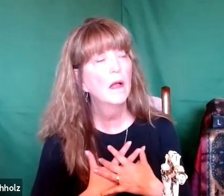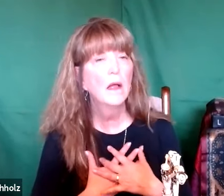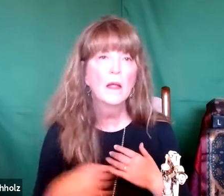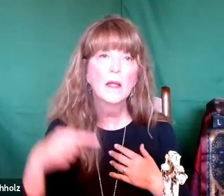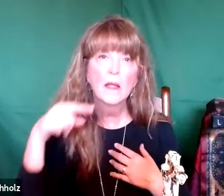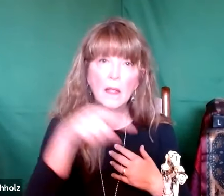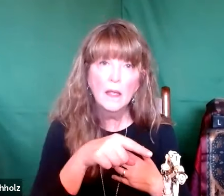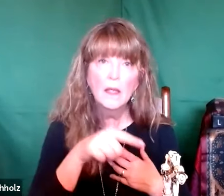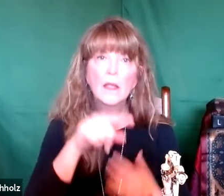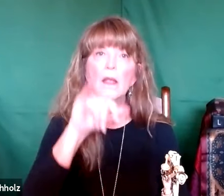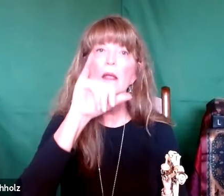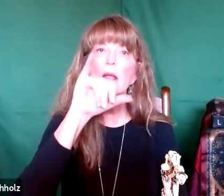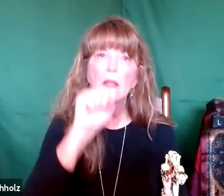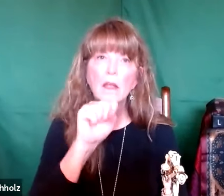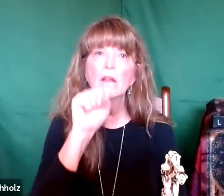and then be amazed.